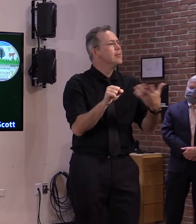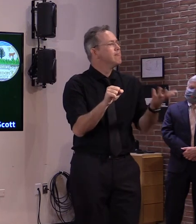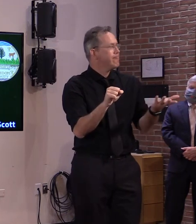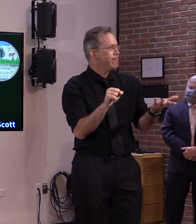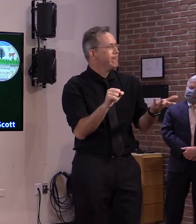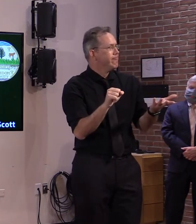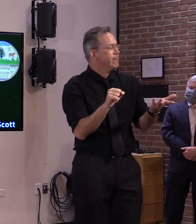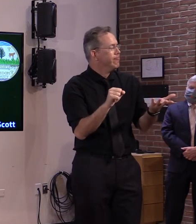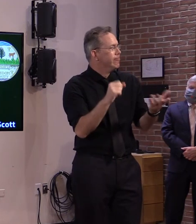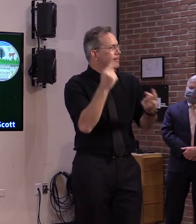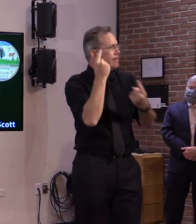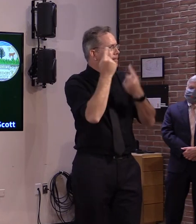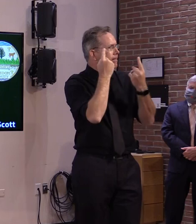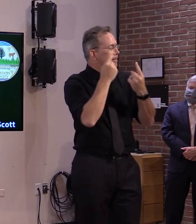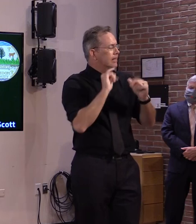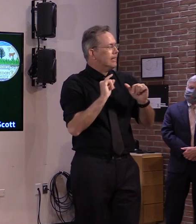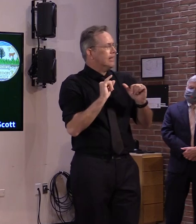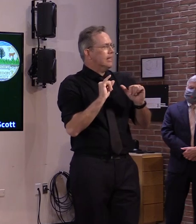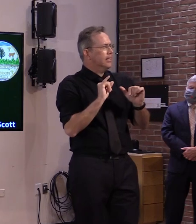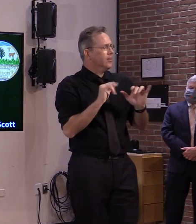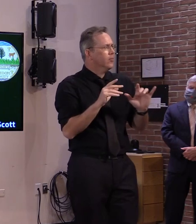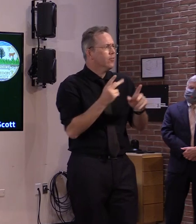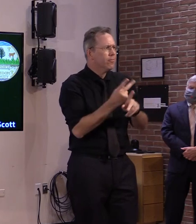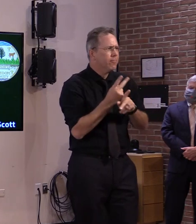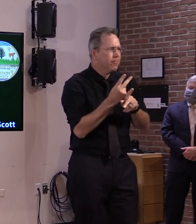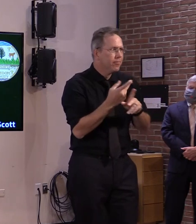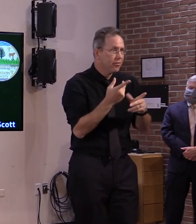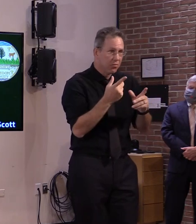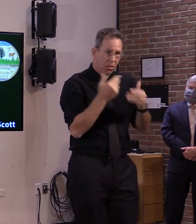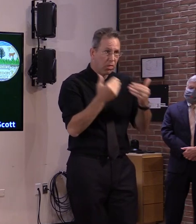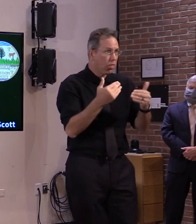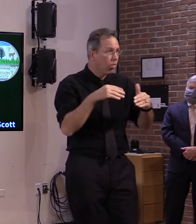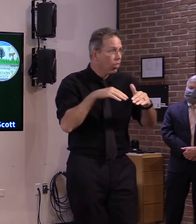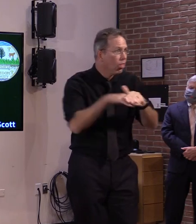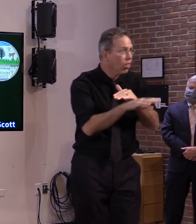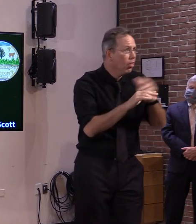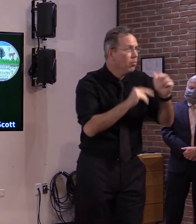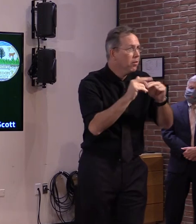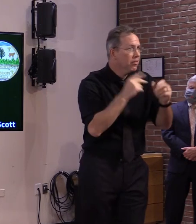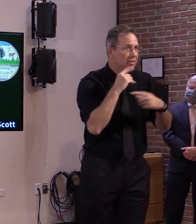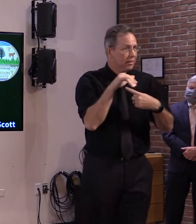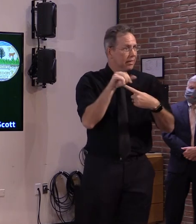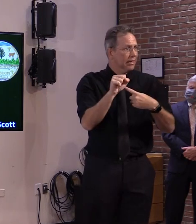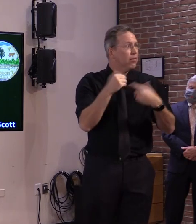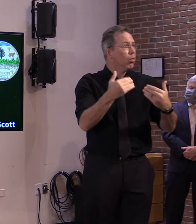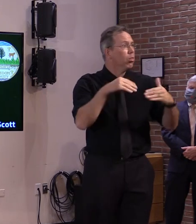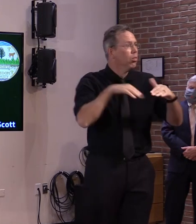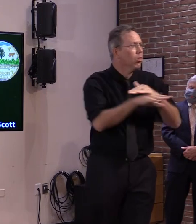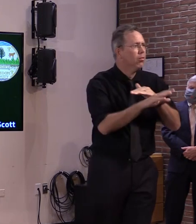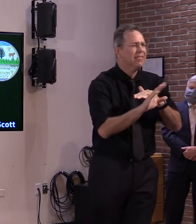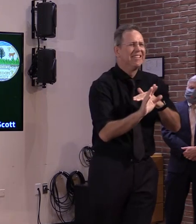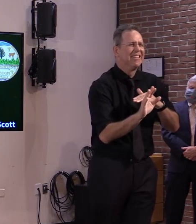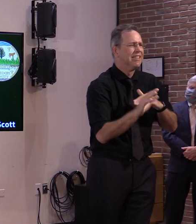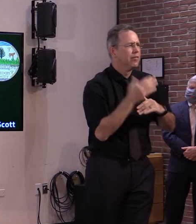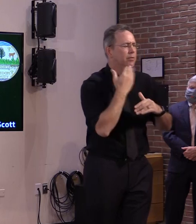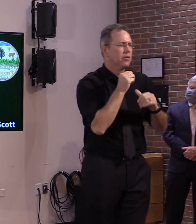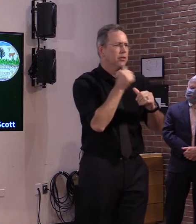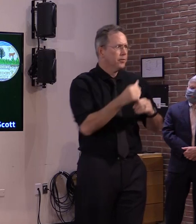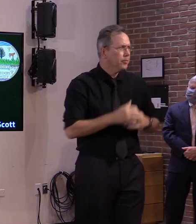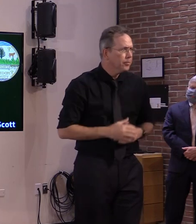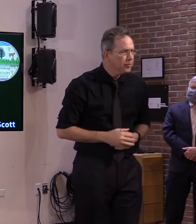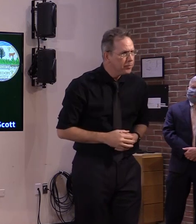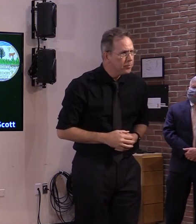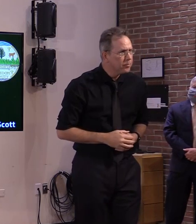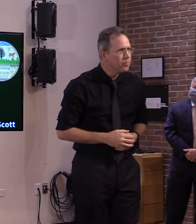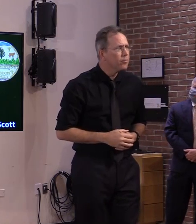whether they should come into your home and in fact, maybe reduce the spread. And as our travel map